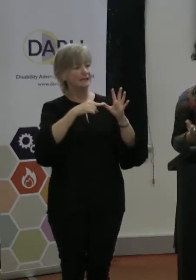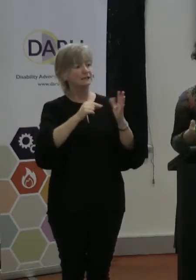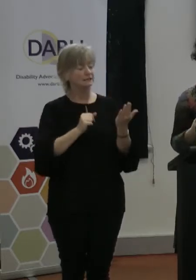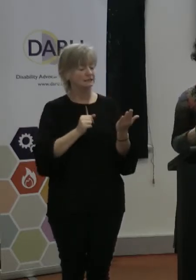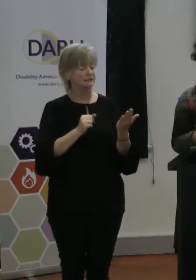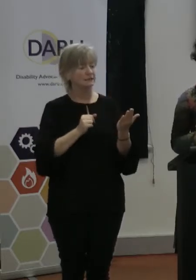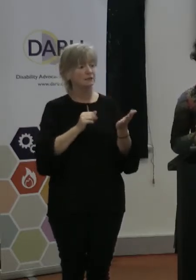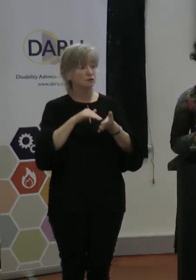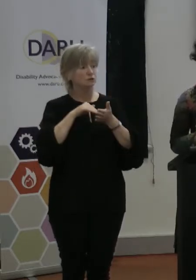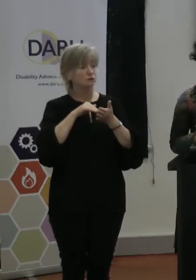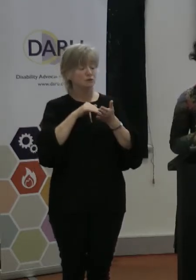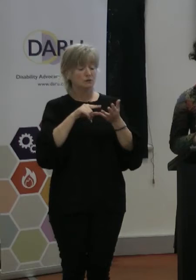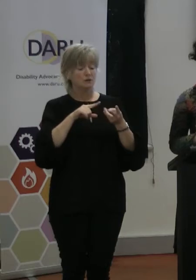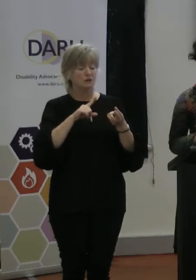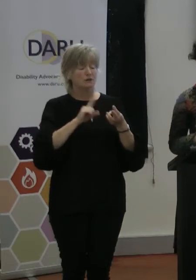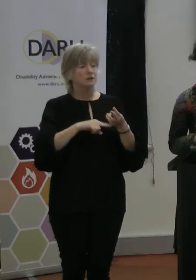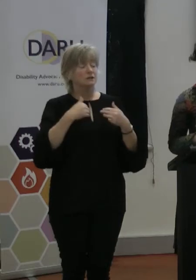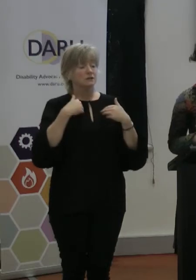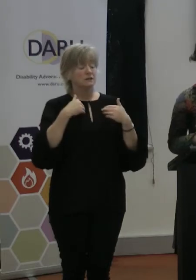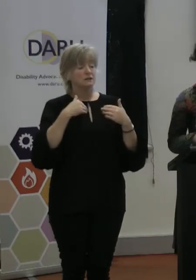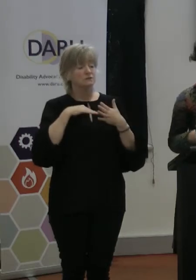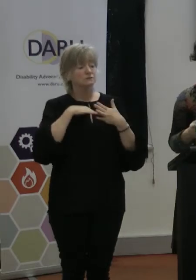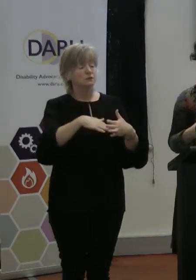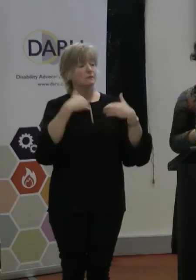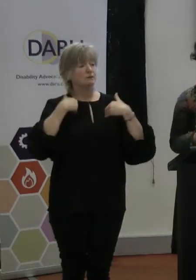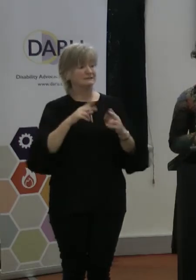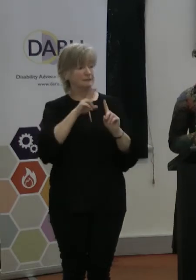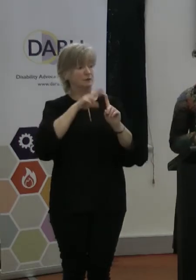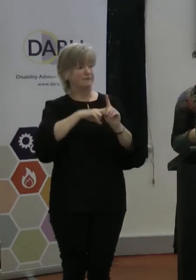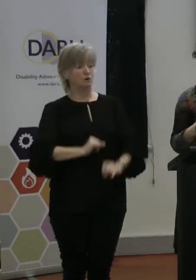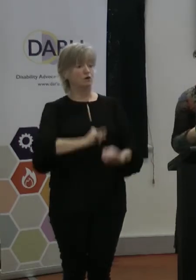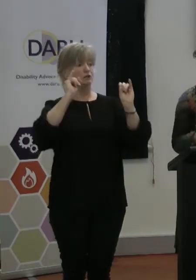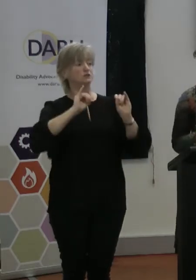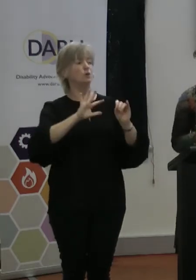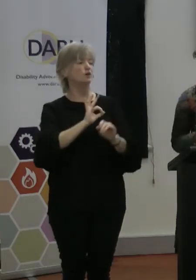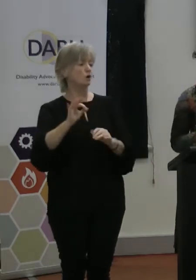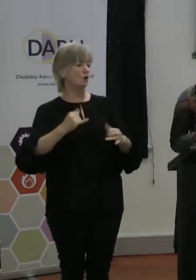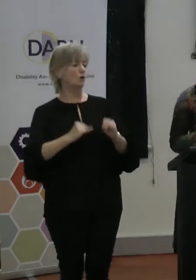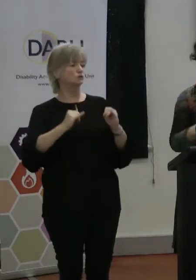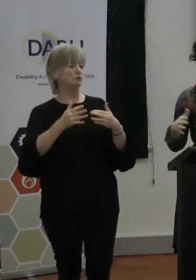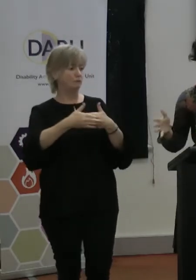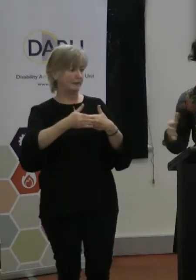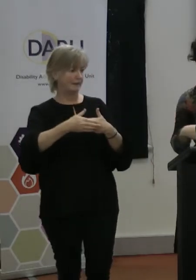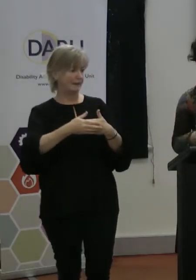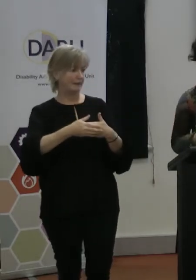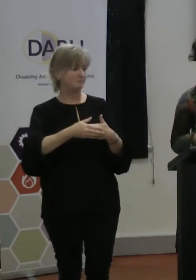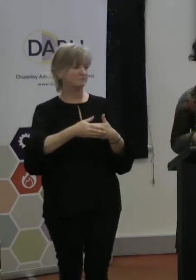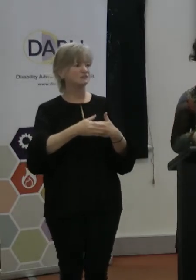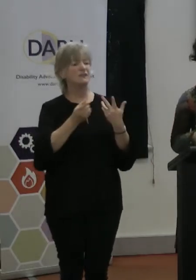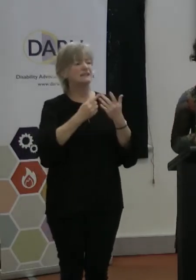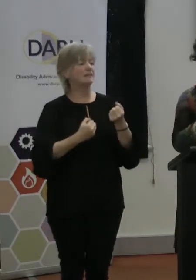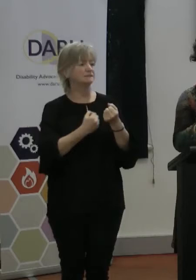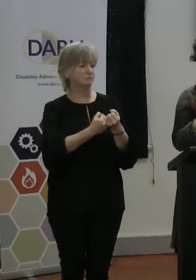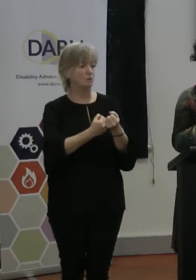help the resident apply for urgent or non-urgent repairs, and there's other general support. So it doesn't limit the support